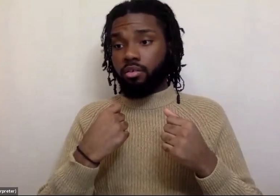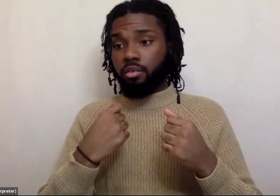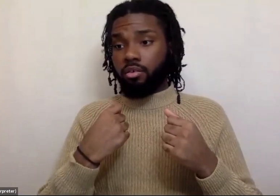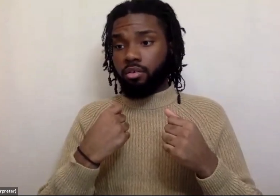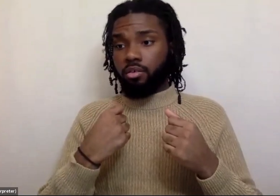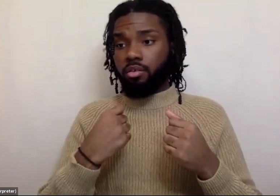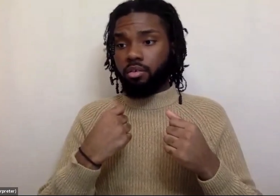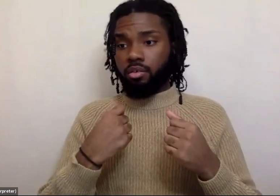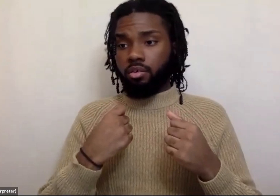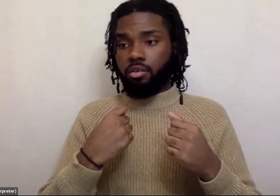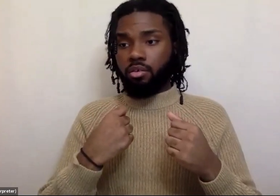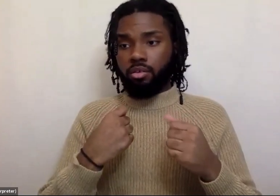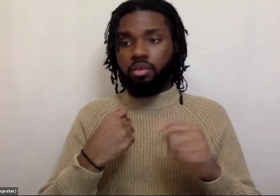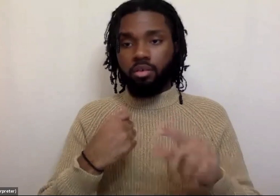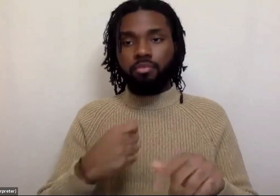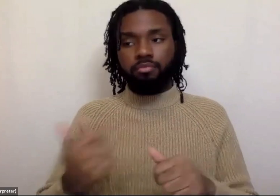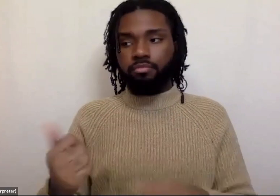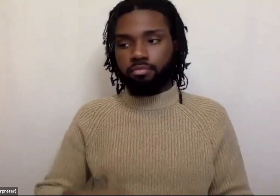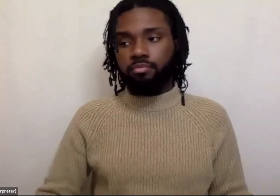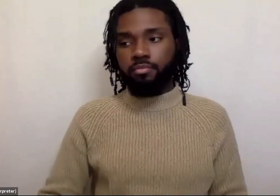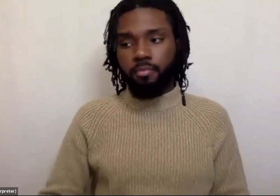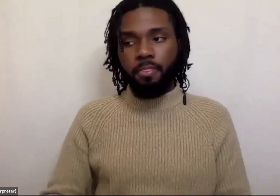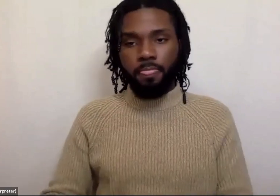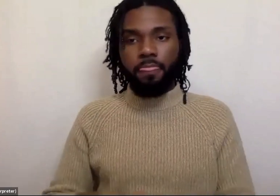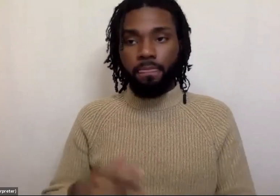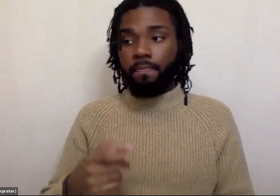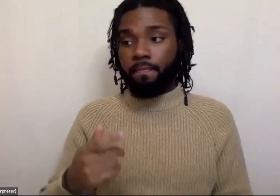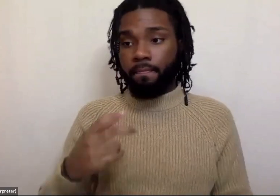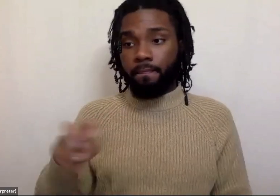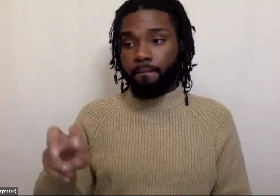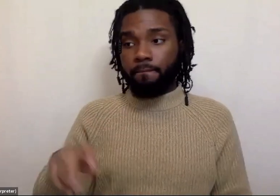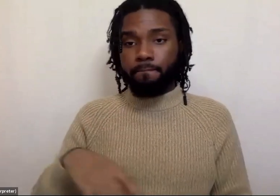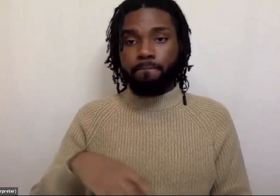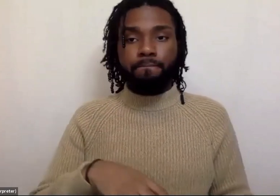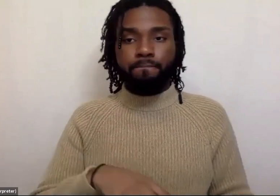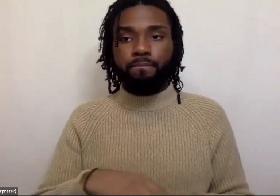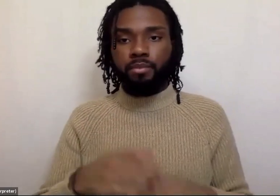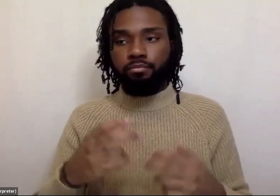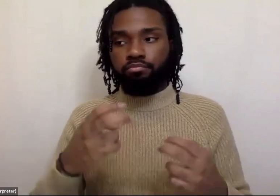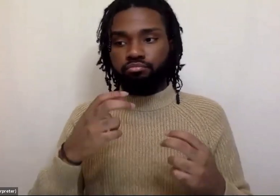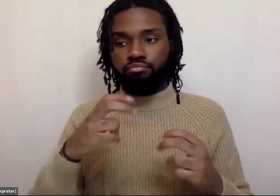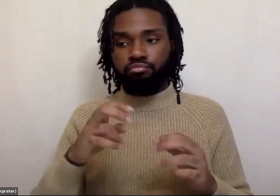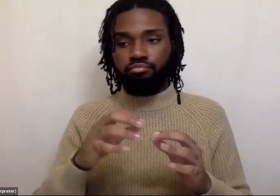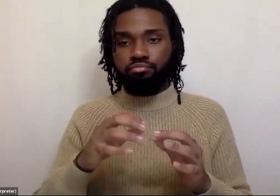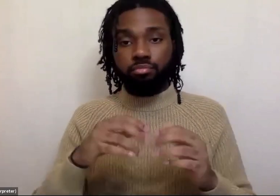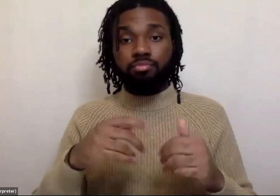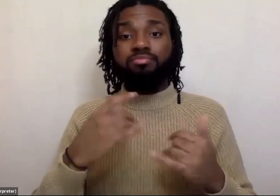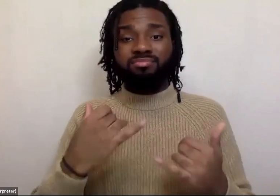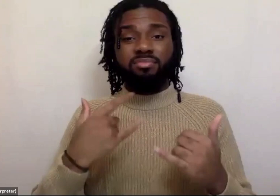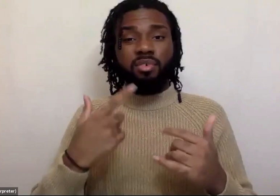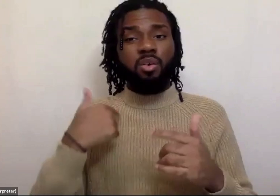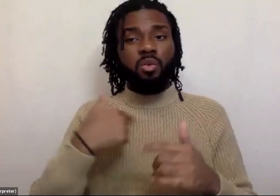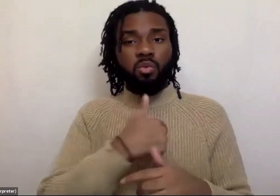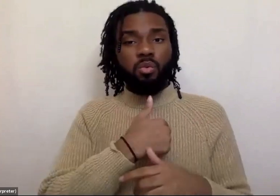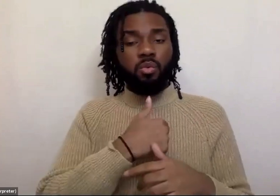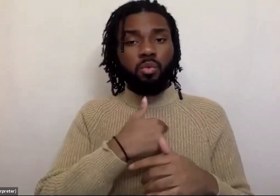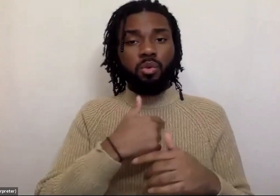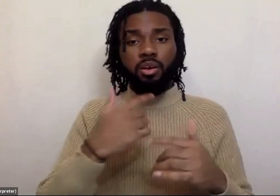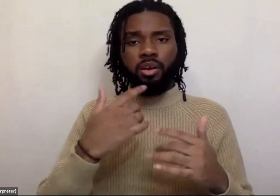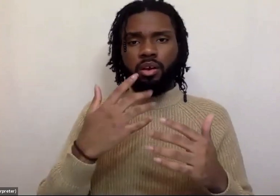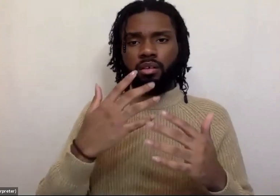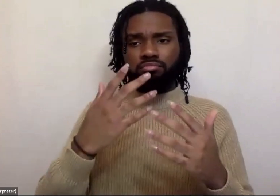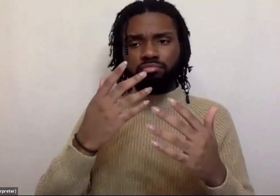a white couple. And they start motioning and doing things that I can't remember, but to indicate that they are